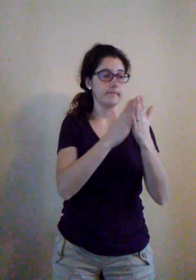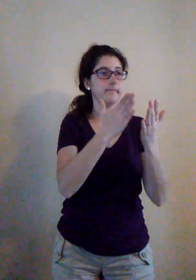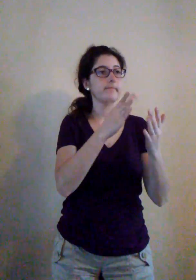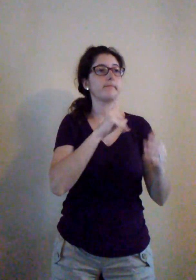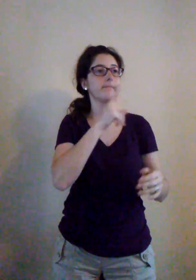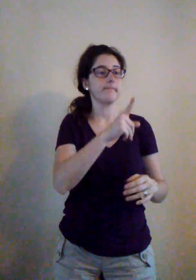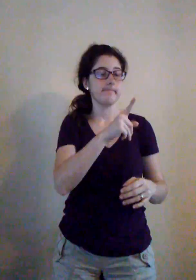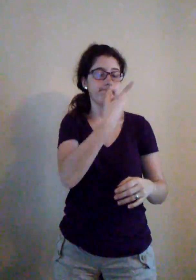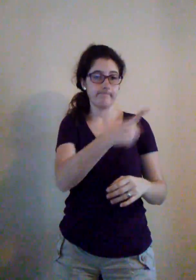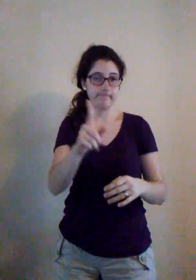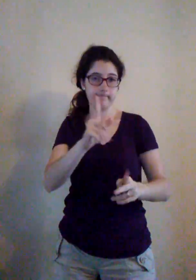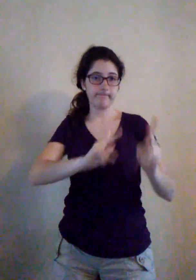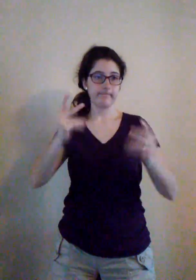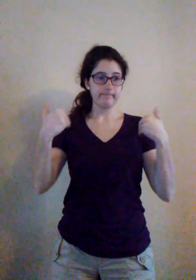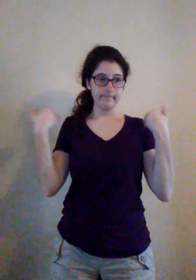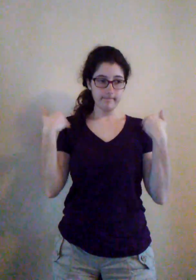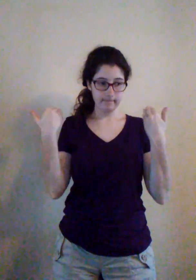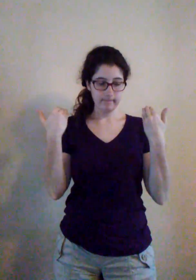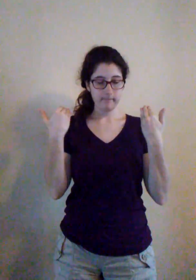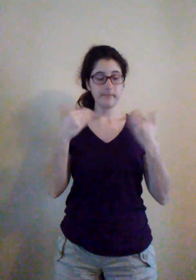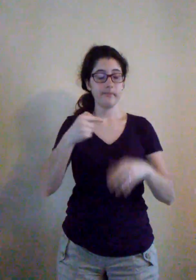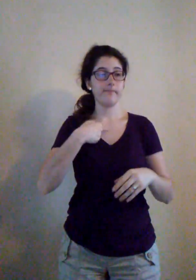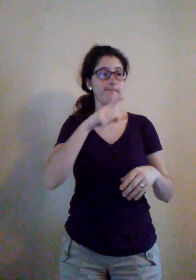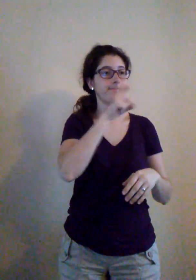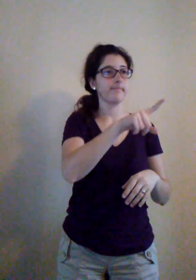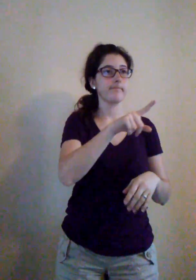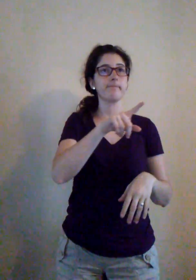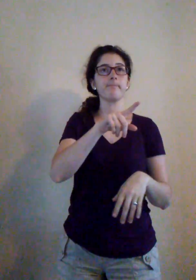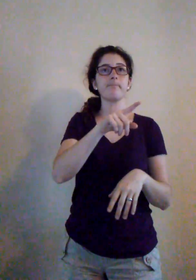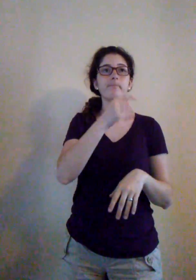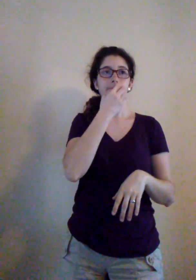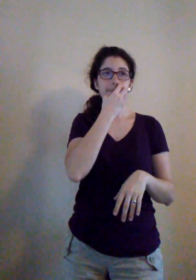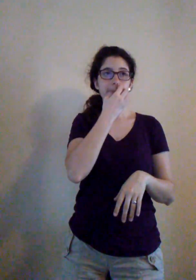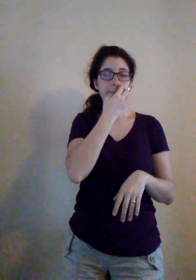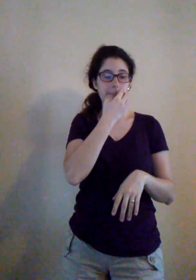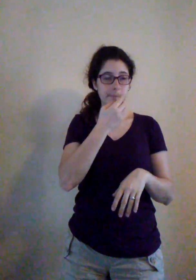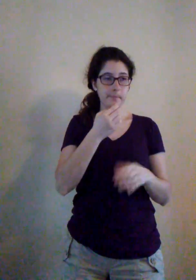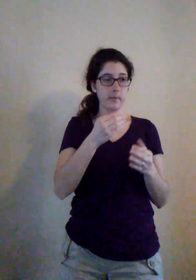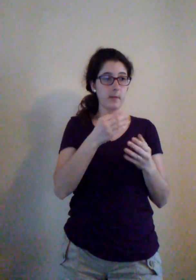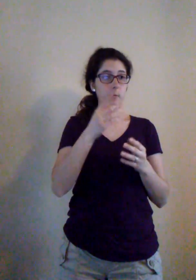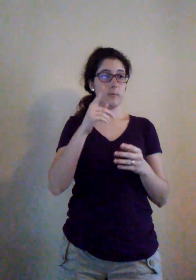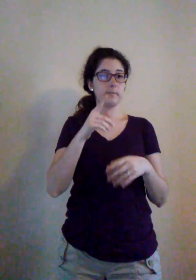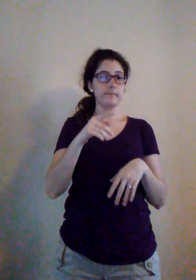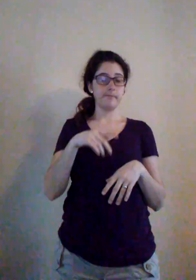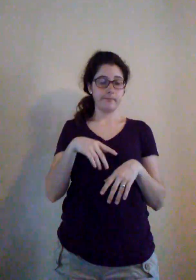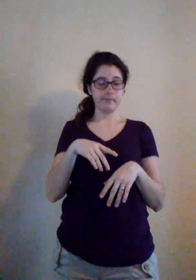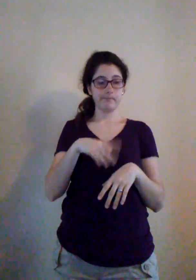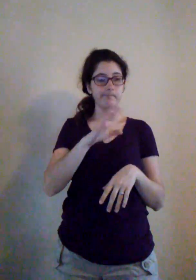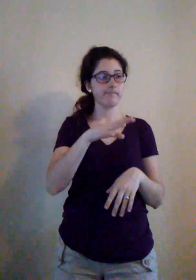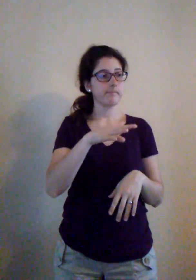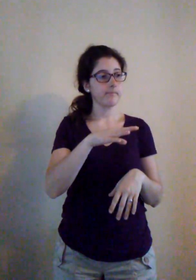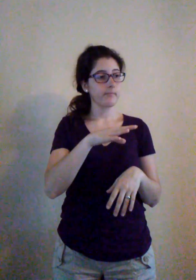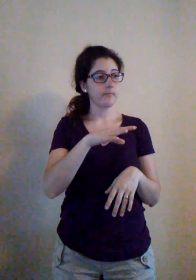for you, and it's a question we get quite frequently from listeners and from ministers, and it's this. Is it possible to